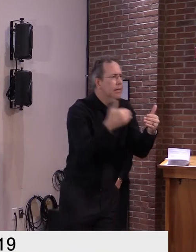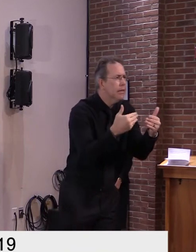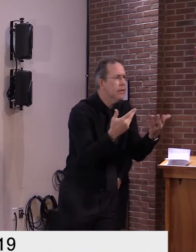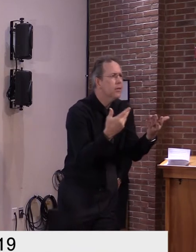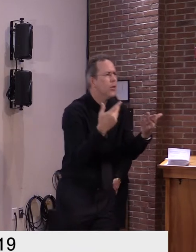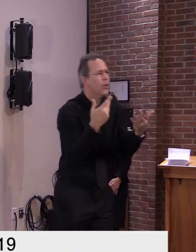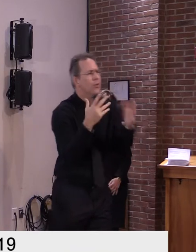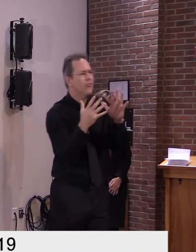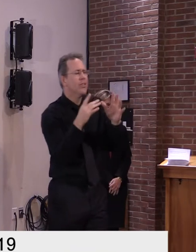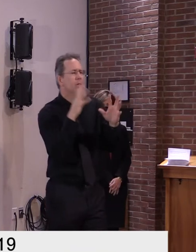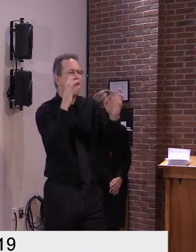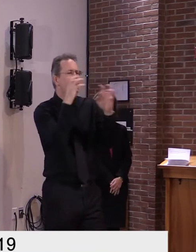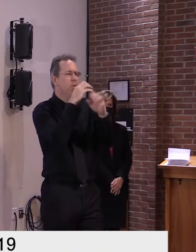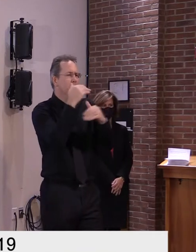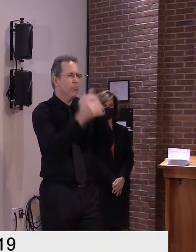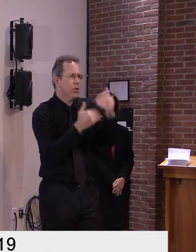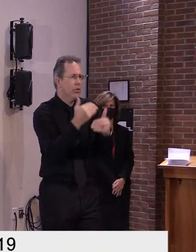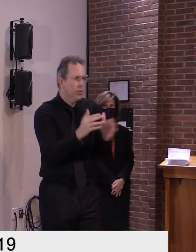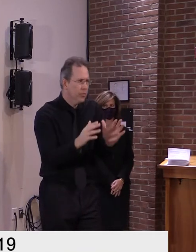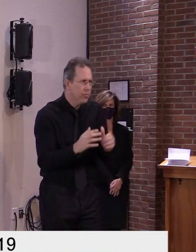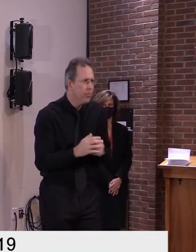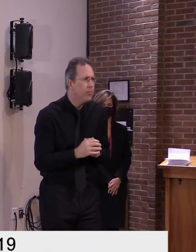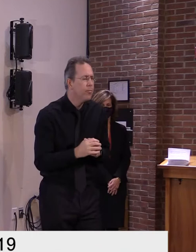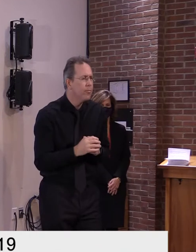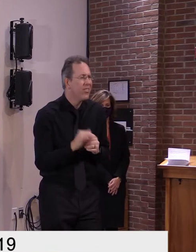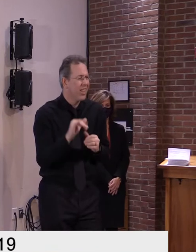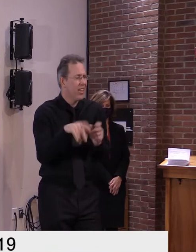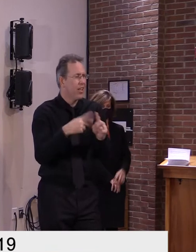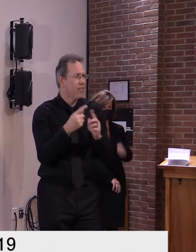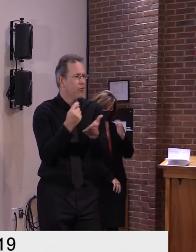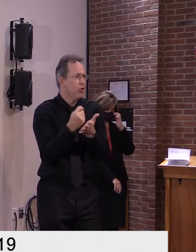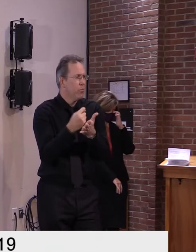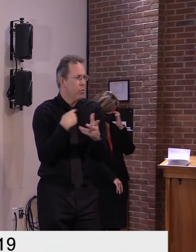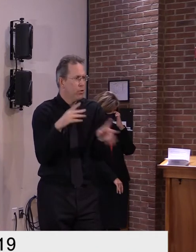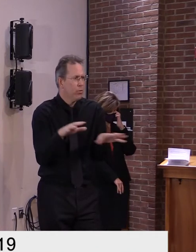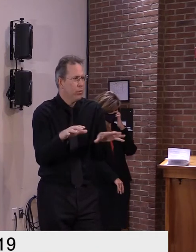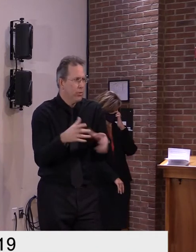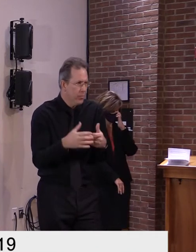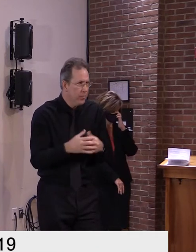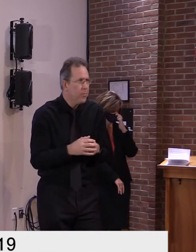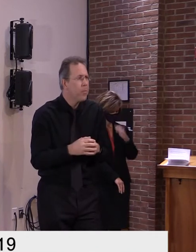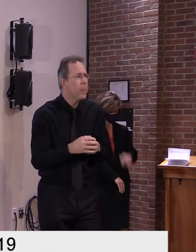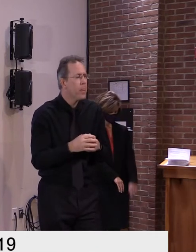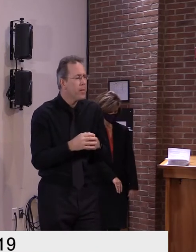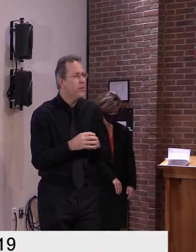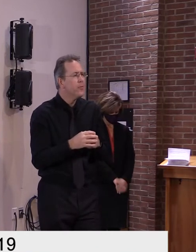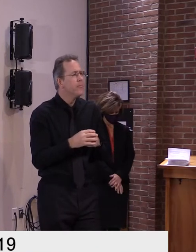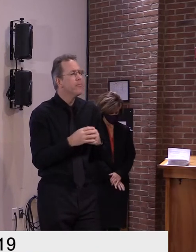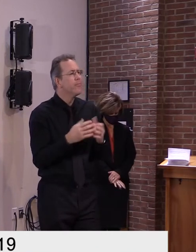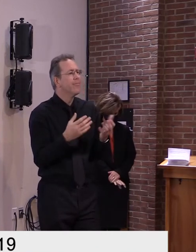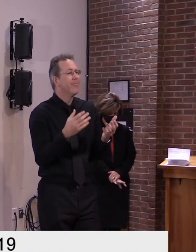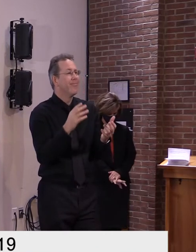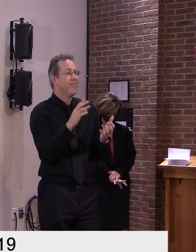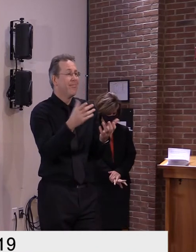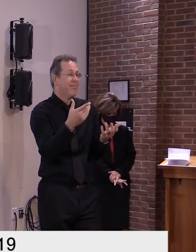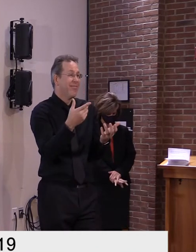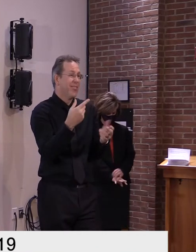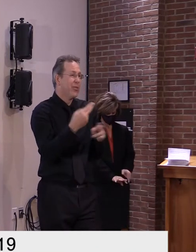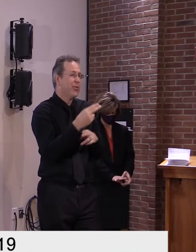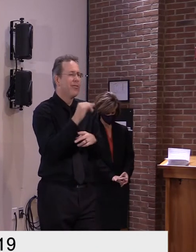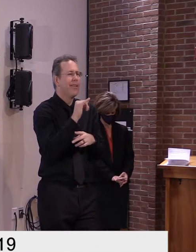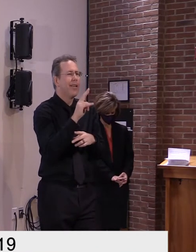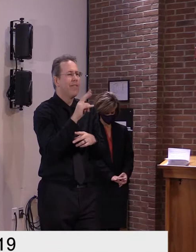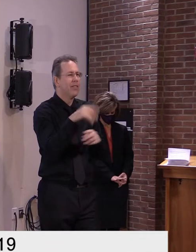only in the, I put that in quotes, because it has to be given intravenously over about an hour or